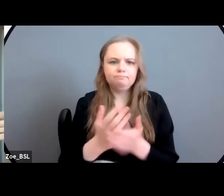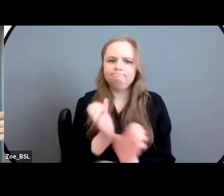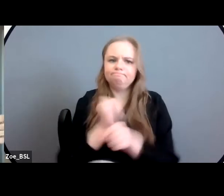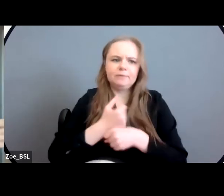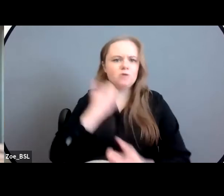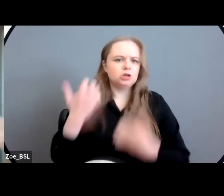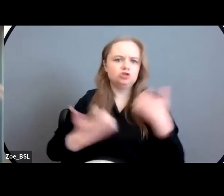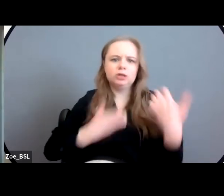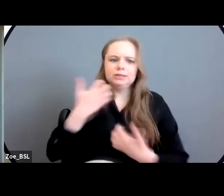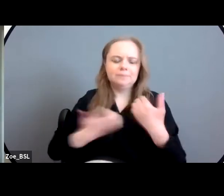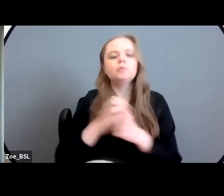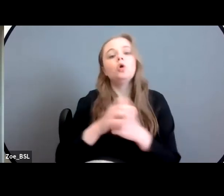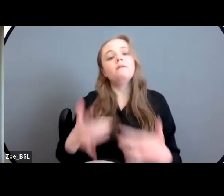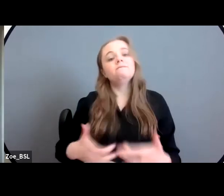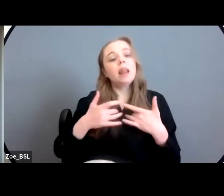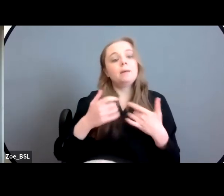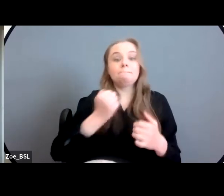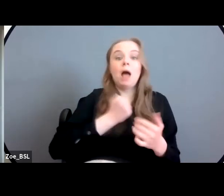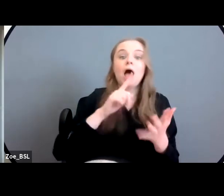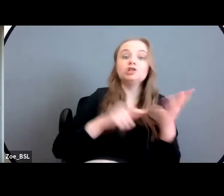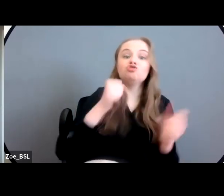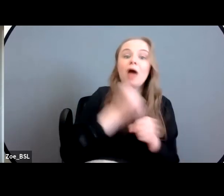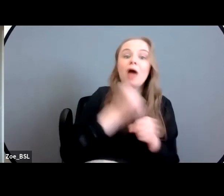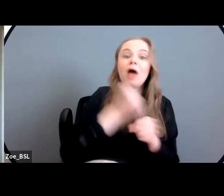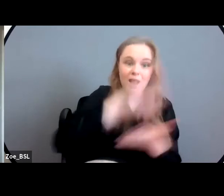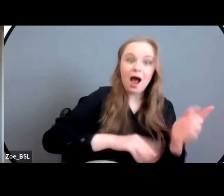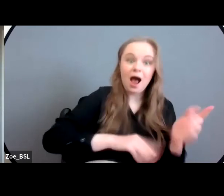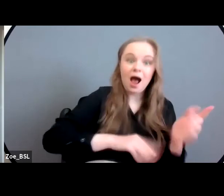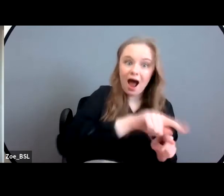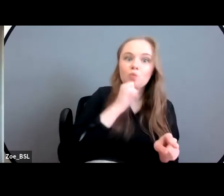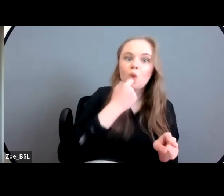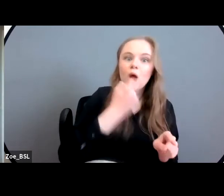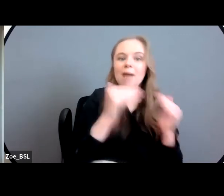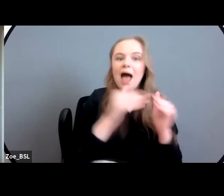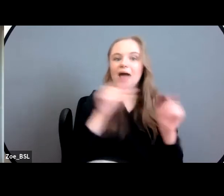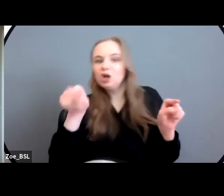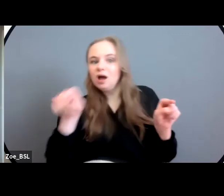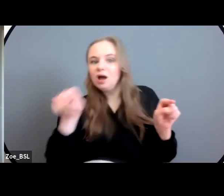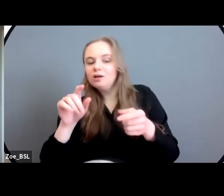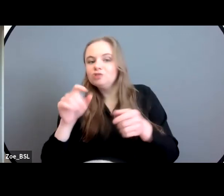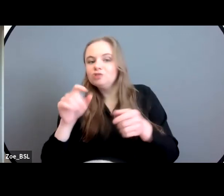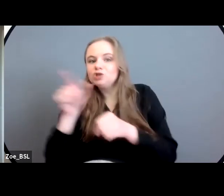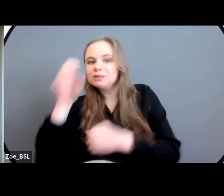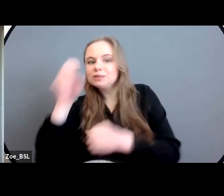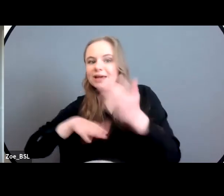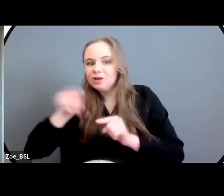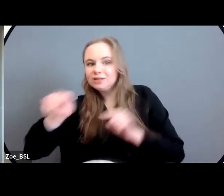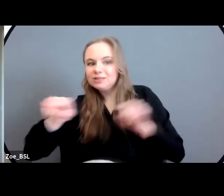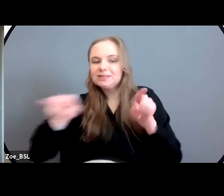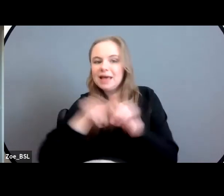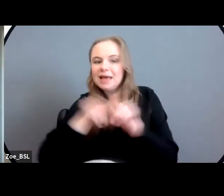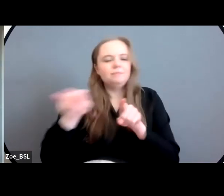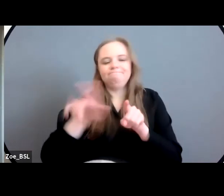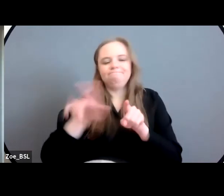undergraduate experience would translate equally to my graduate experience. But what the reality was that I started from scratch. I had